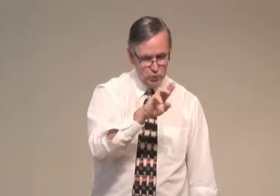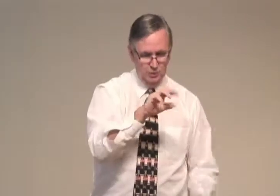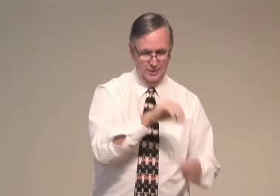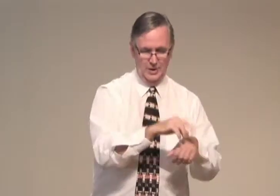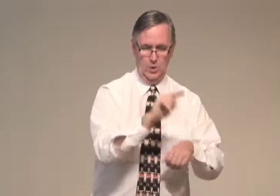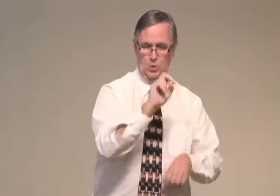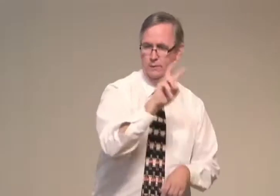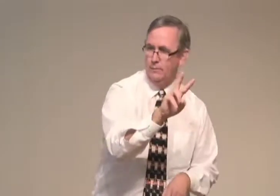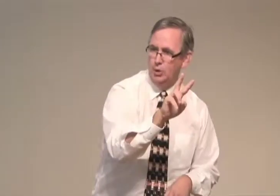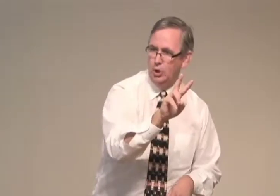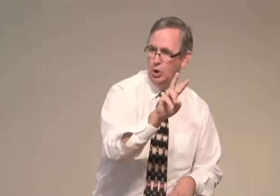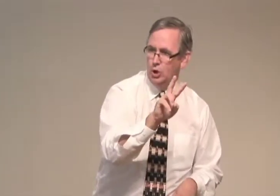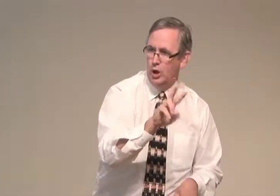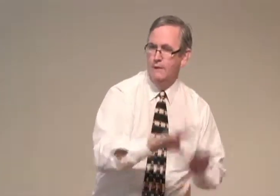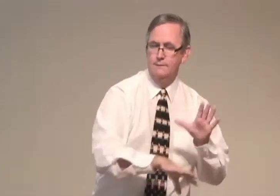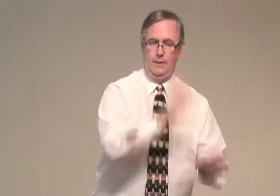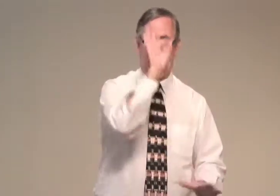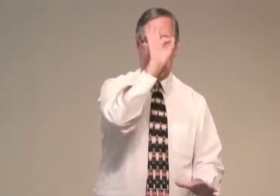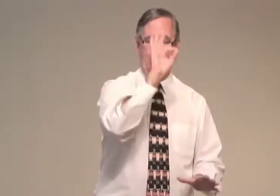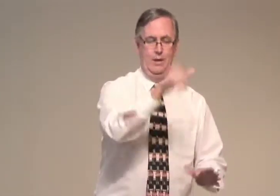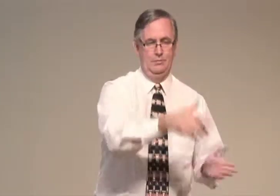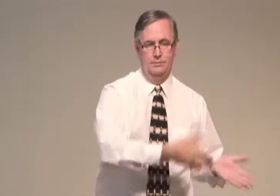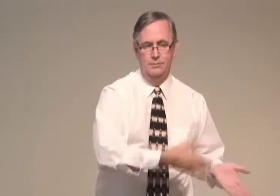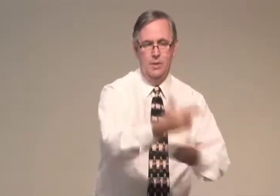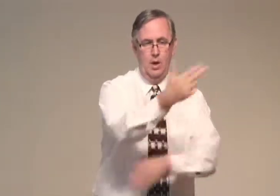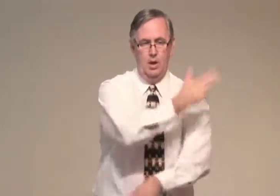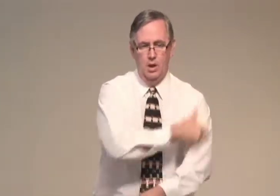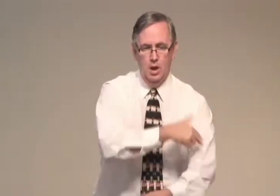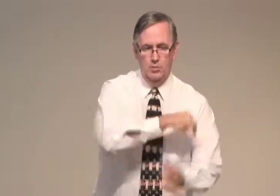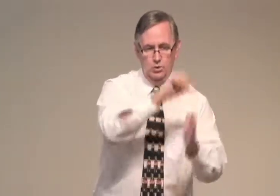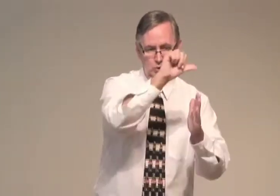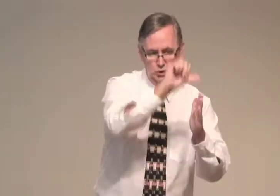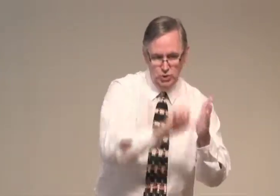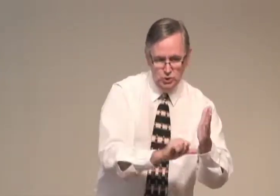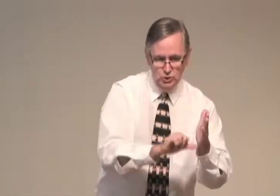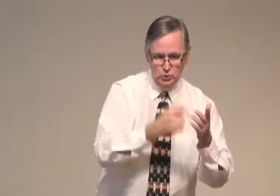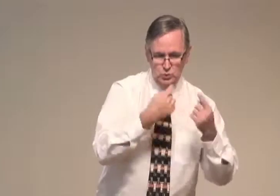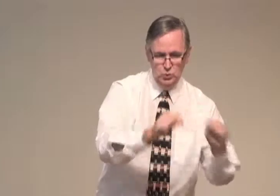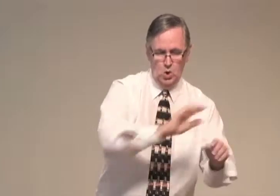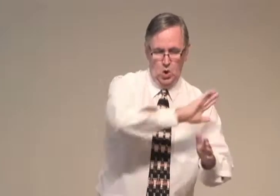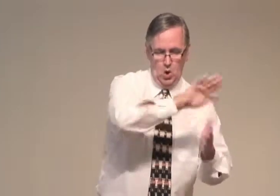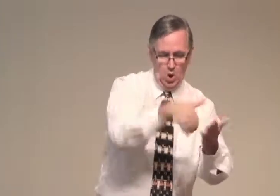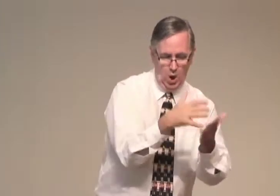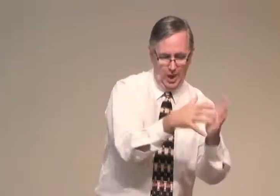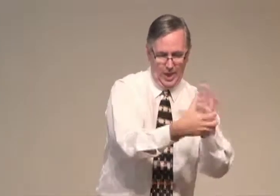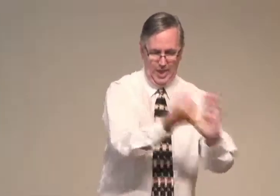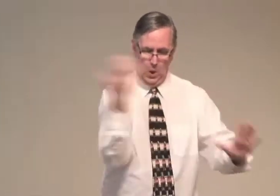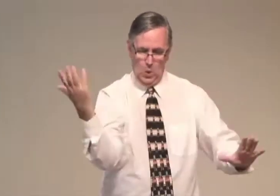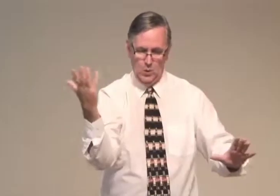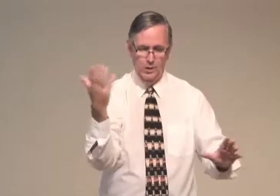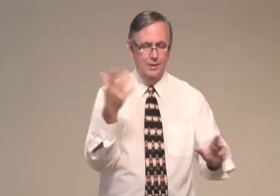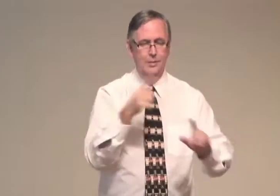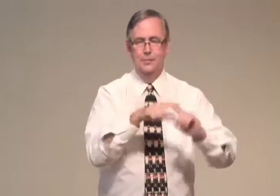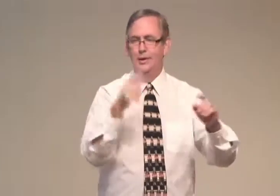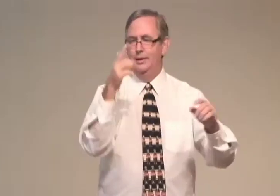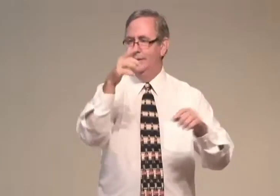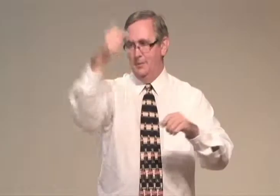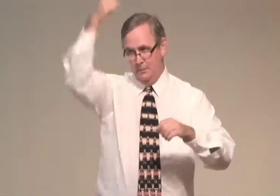boy had a brain tumor that was diagnosed in November. They took him to the hospital. They did surgery. They tried to remove the